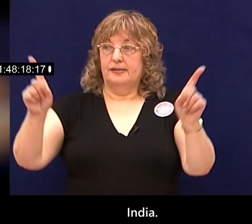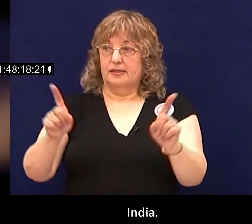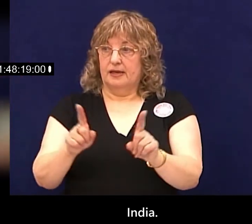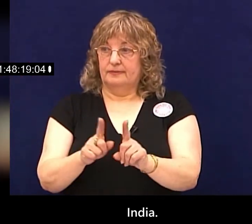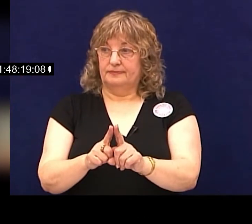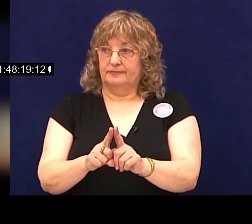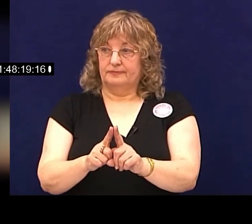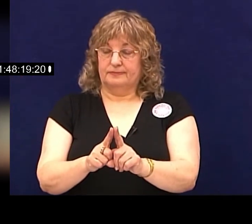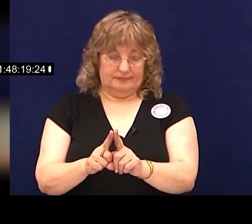India.